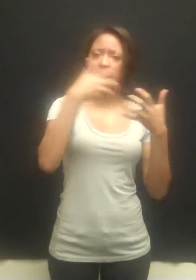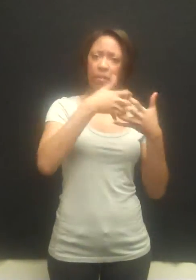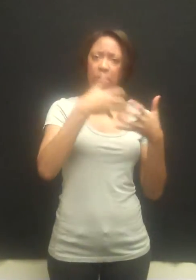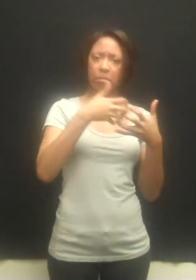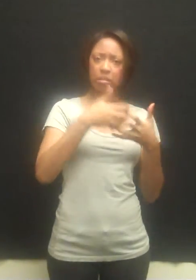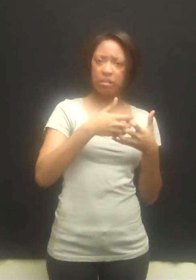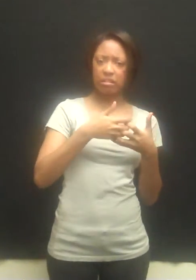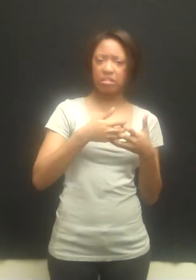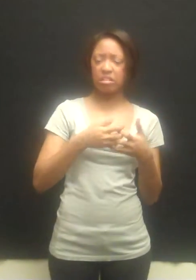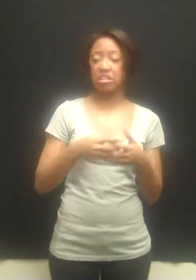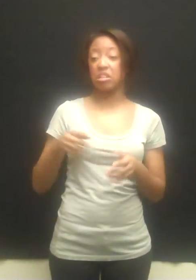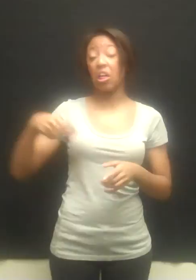ask.